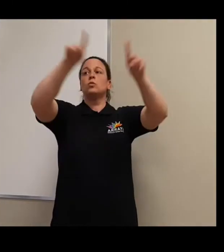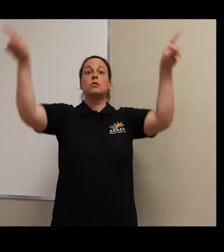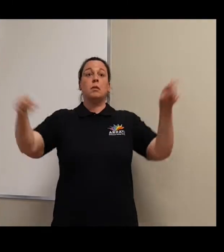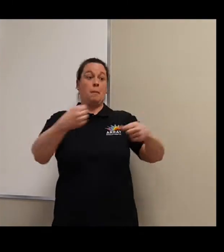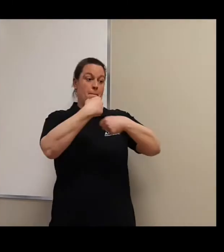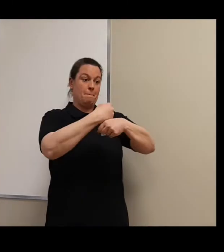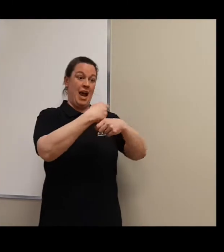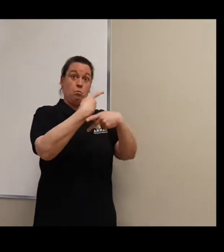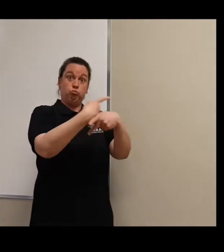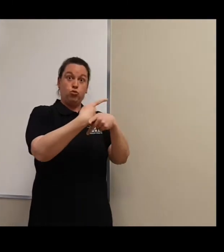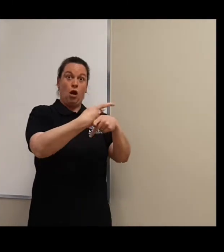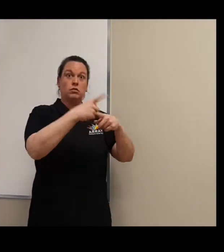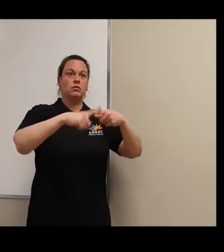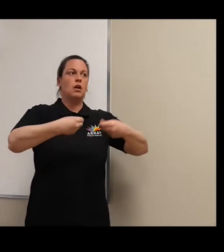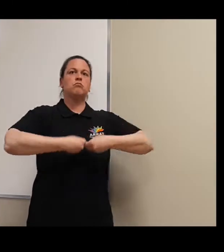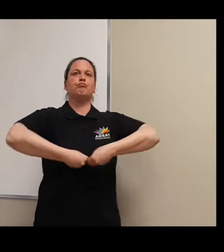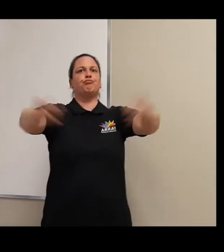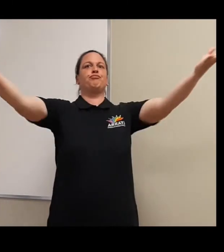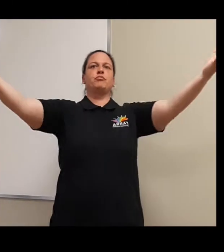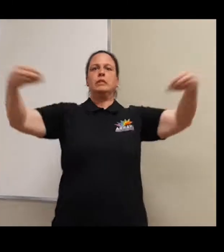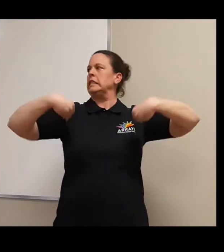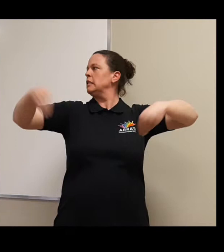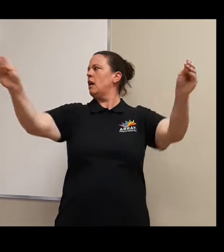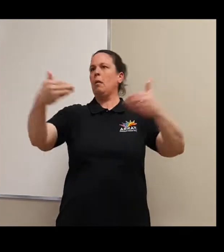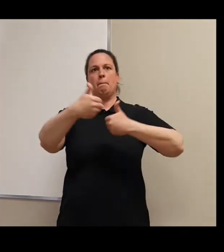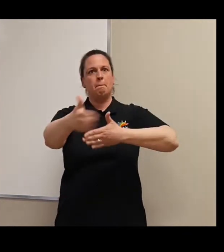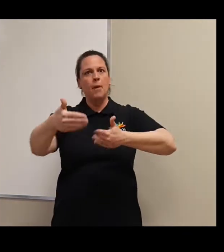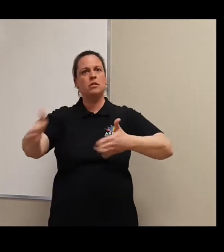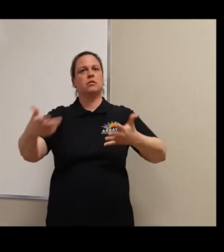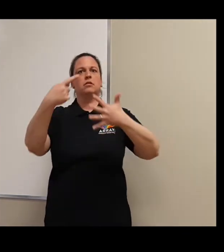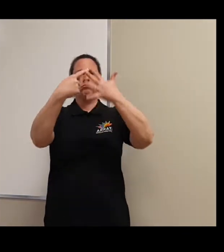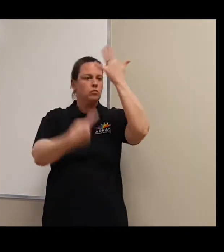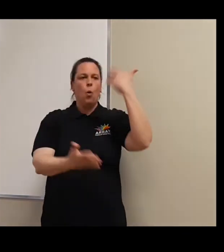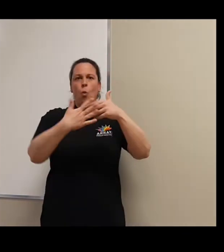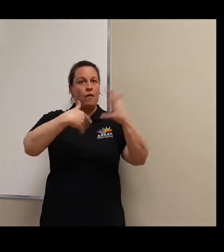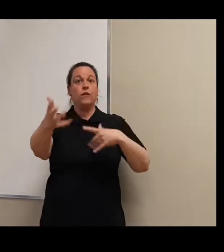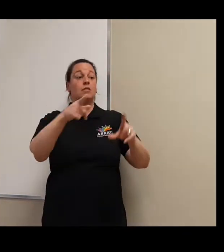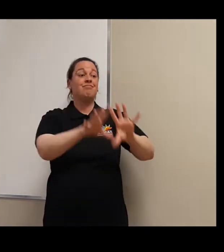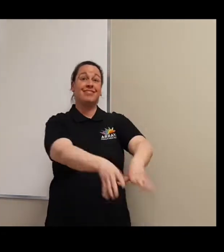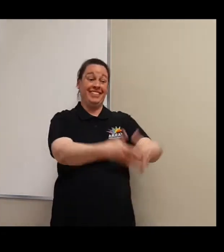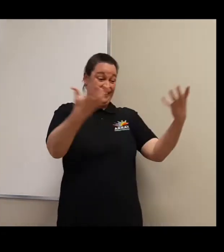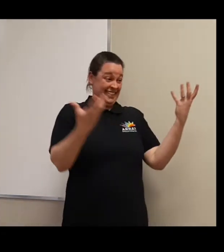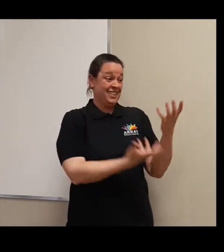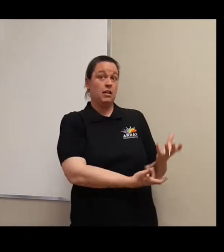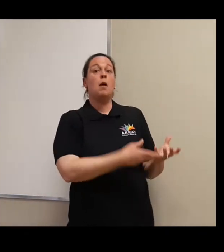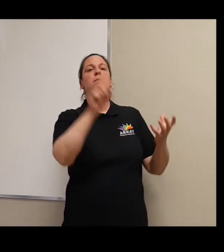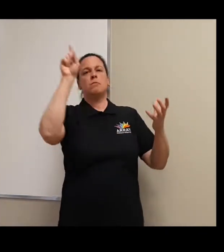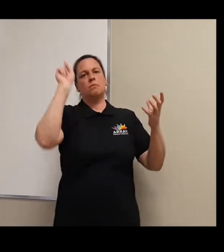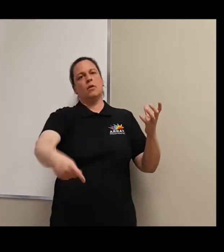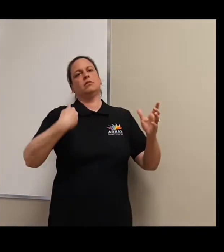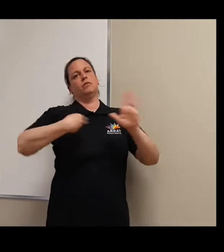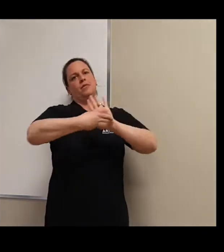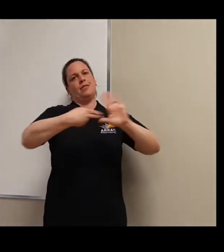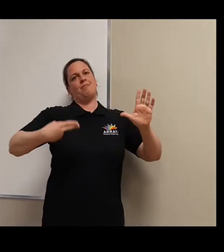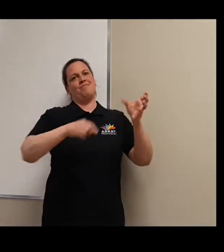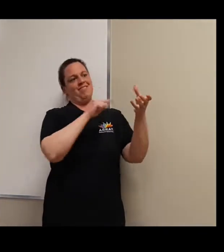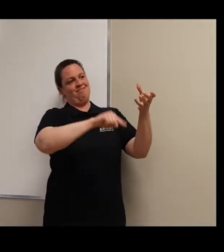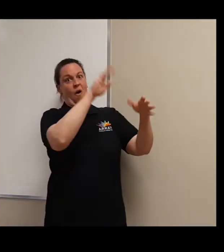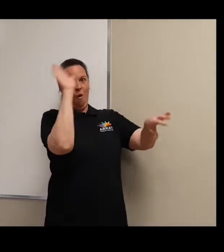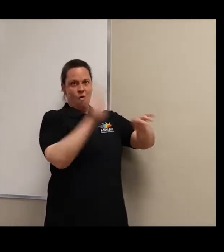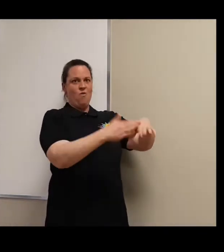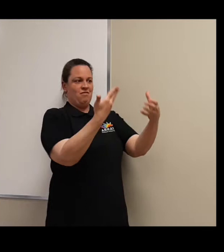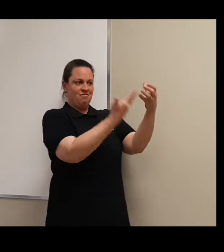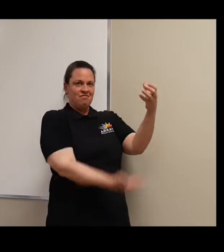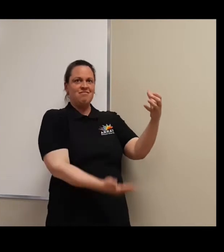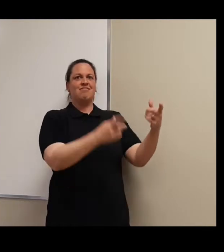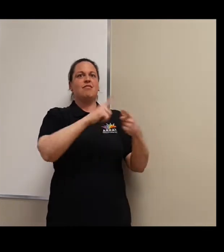Companies who manufacture products must make sure they have the right labeling information on them. If you open a product and it does